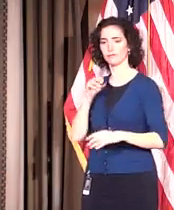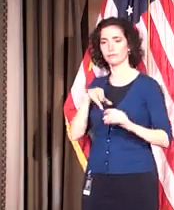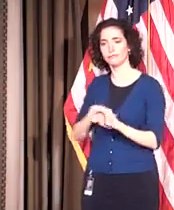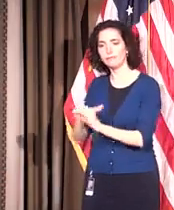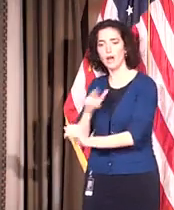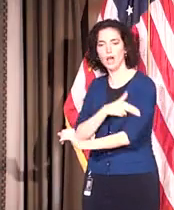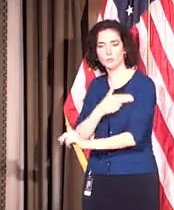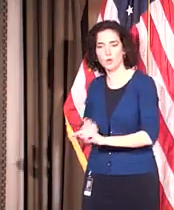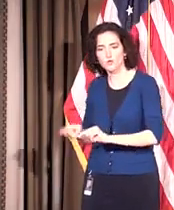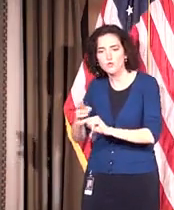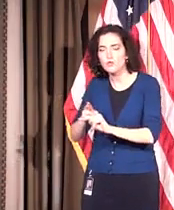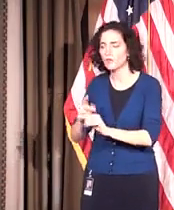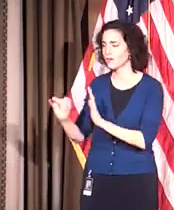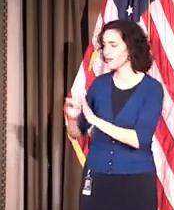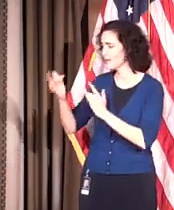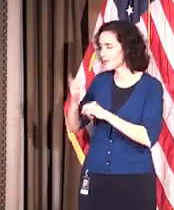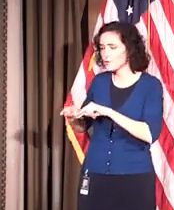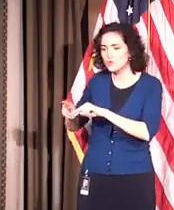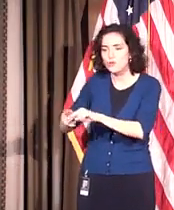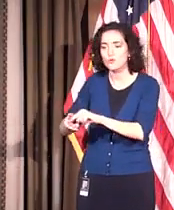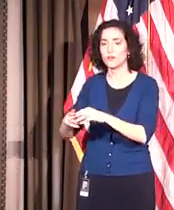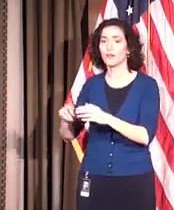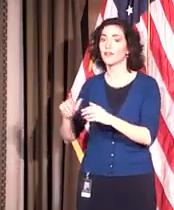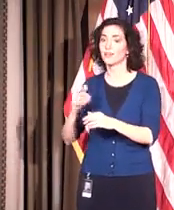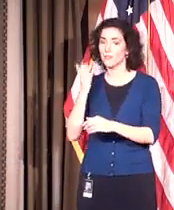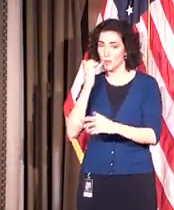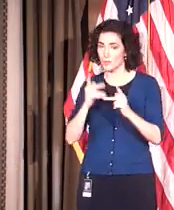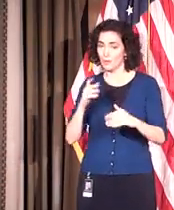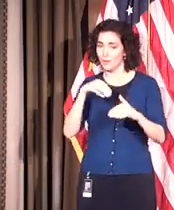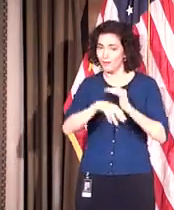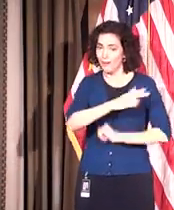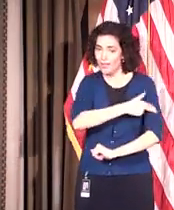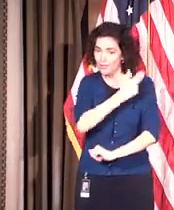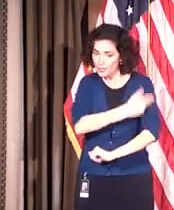deaths come behind the hospitalizations.